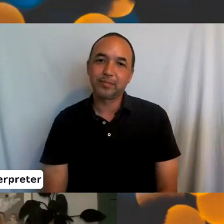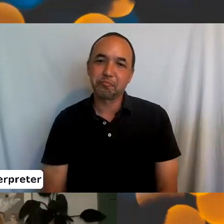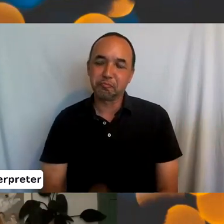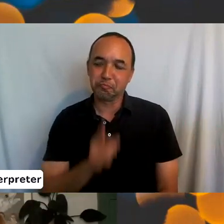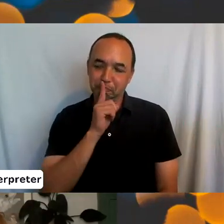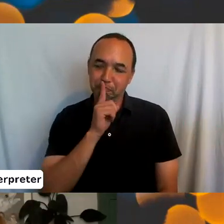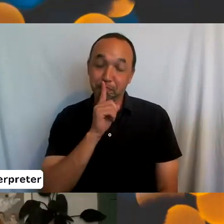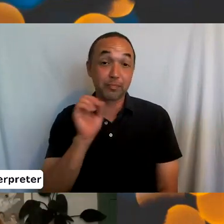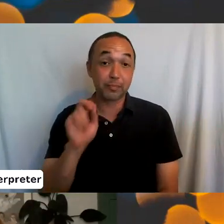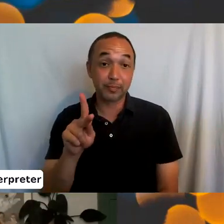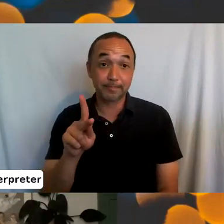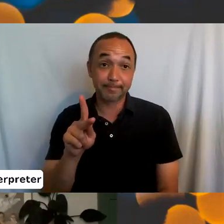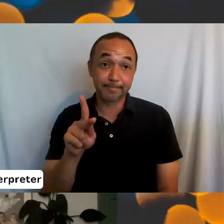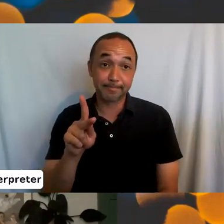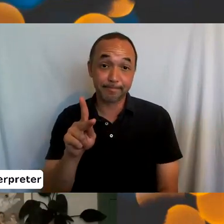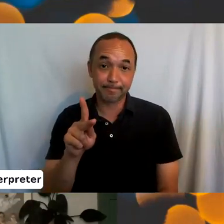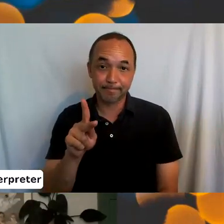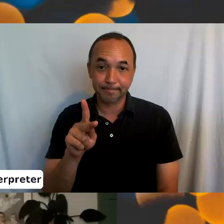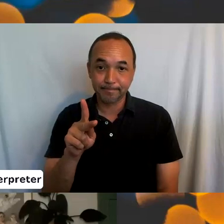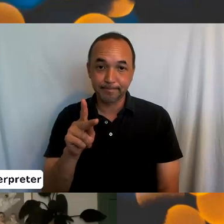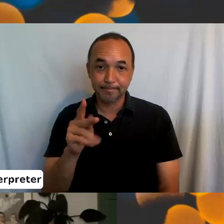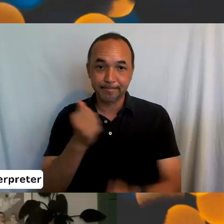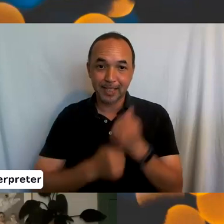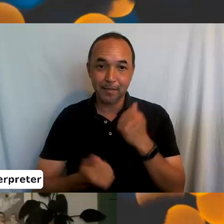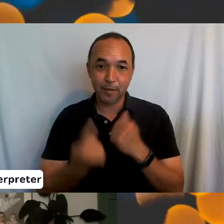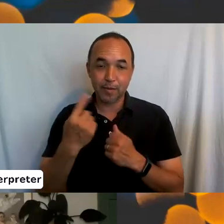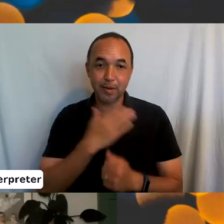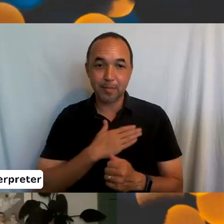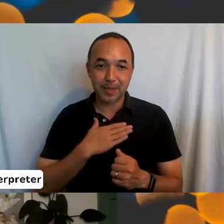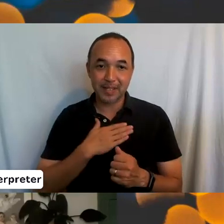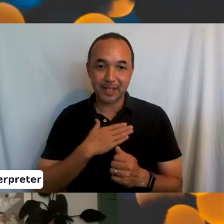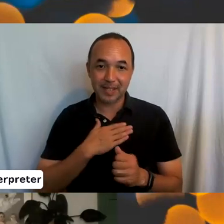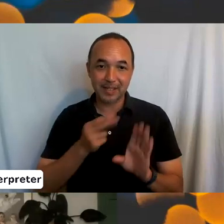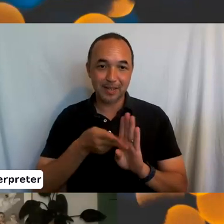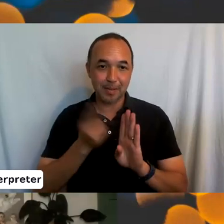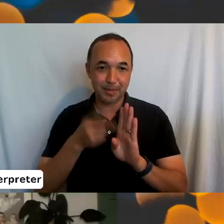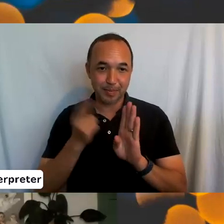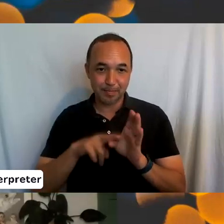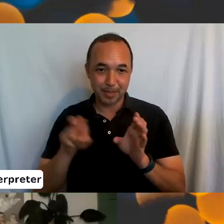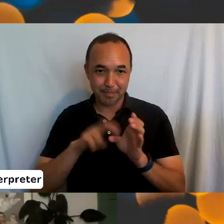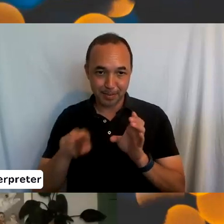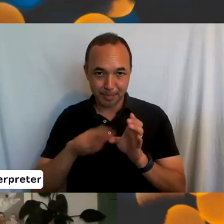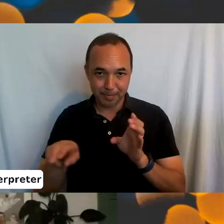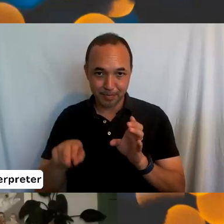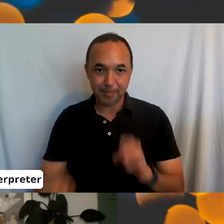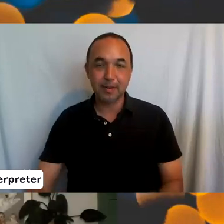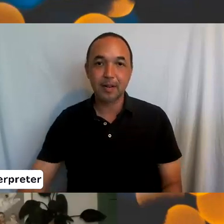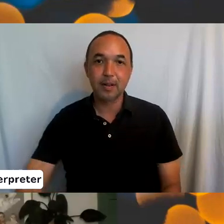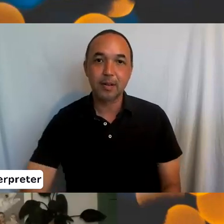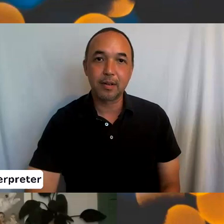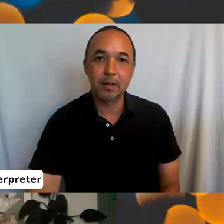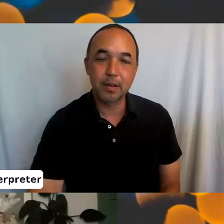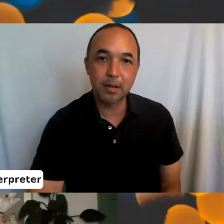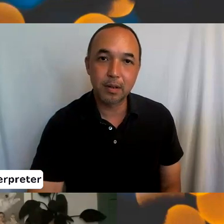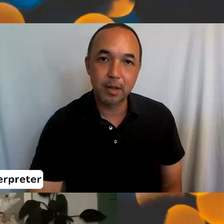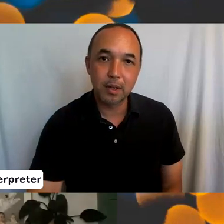All right, so we've got, if everybody could just exit out too, we'll just get to our meet and greets here. And then we're actually pulling people in. Hey,